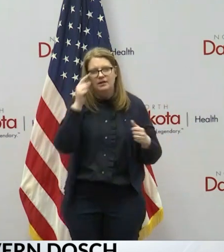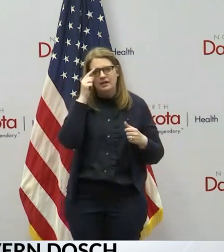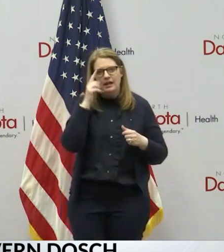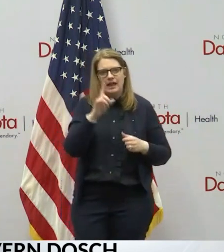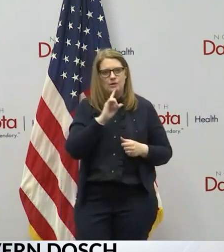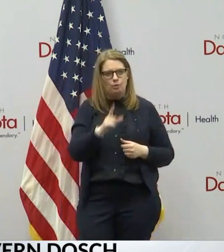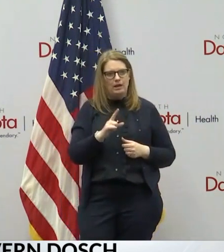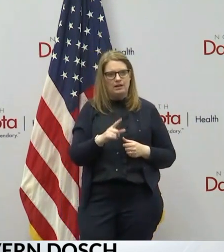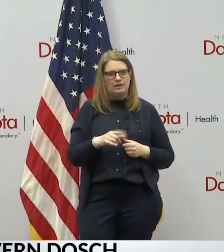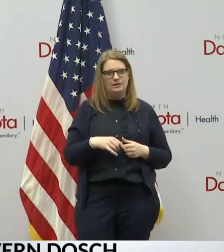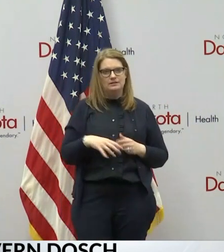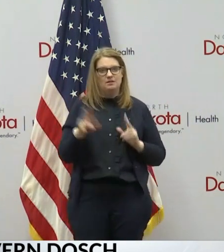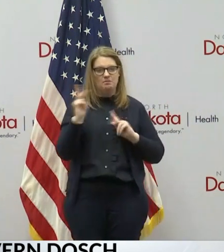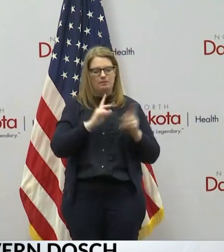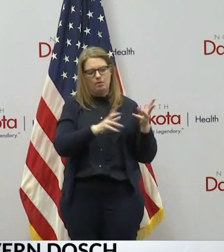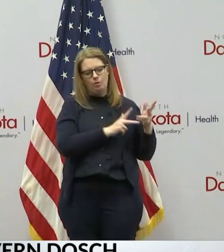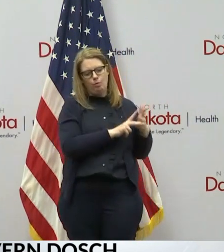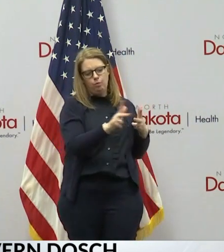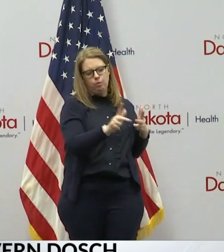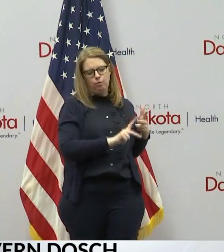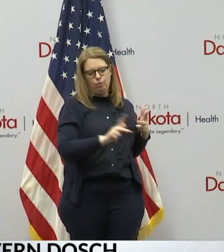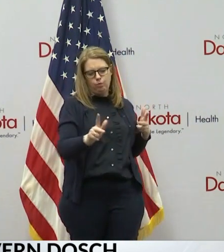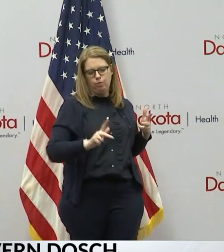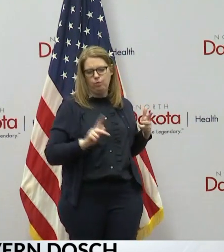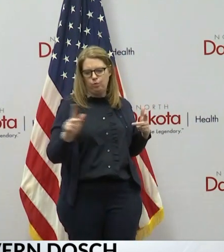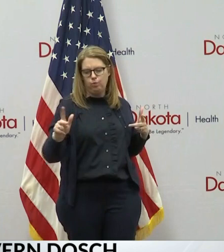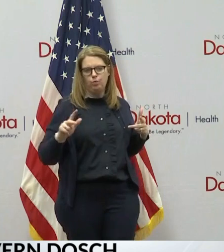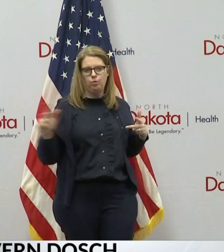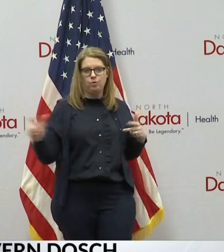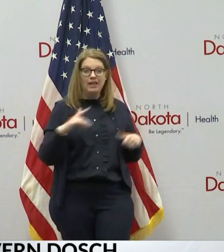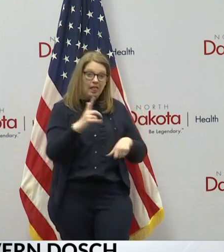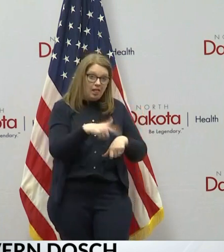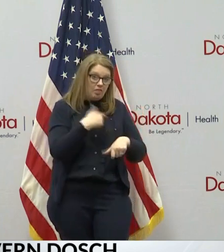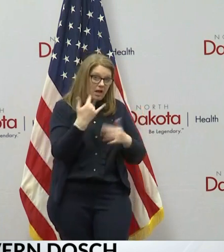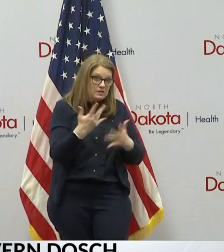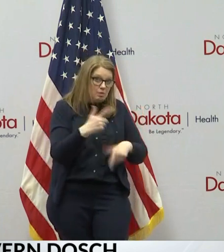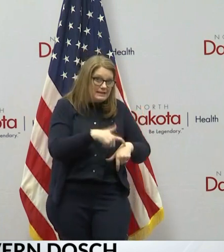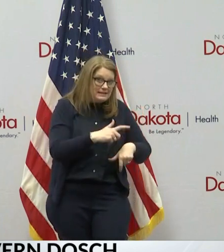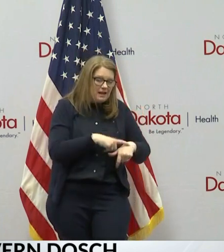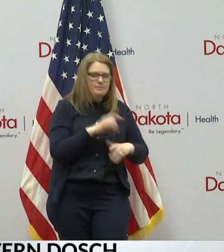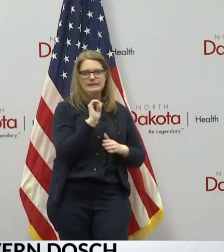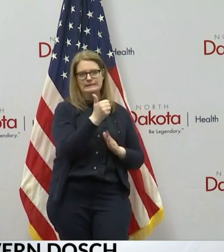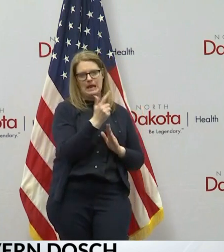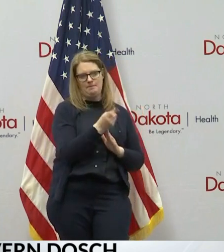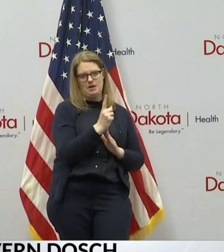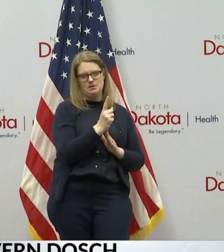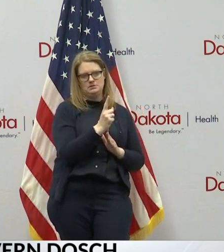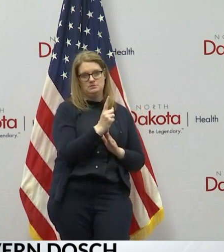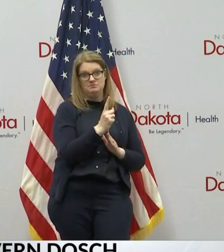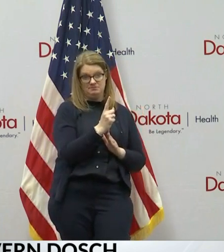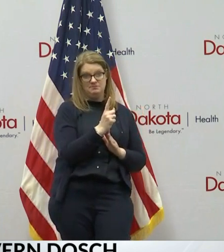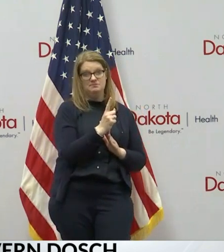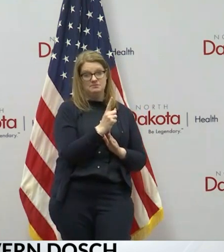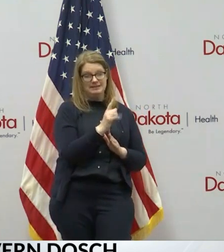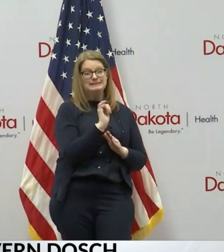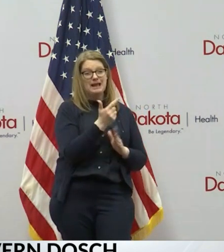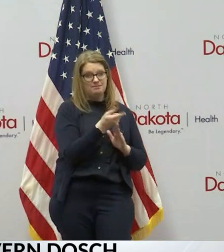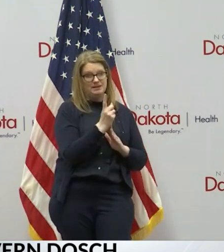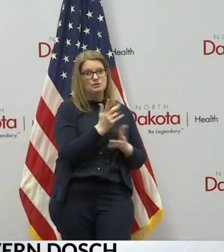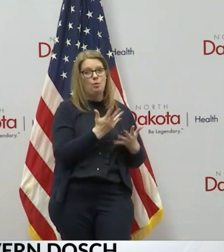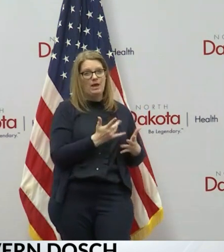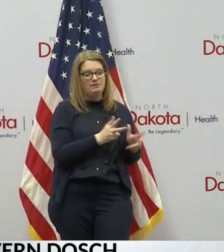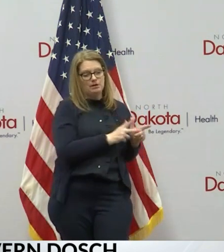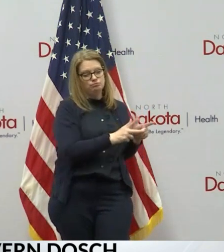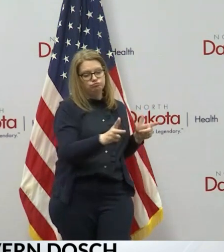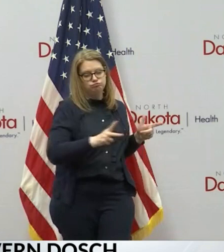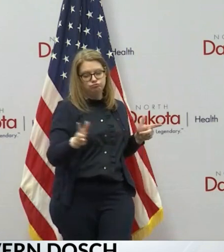to wait more than 10 minutes. That's serving the population. And so the